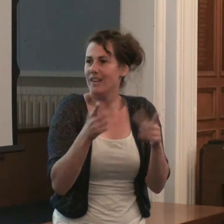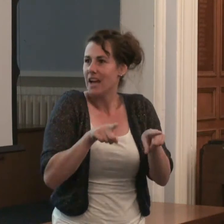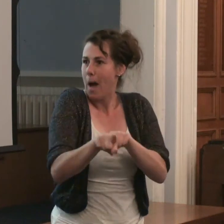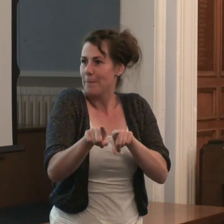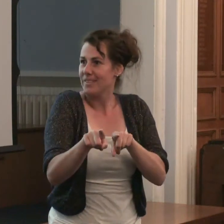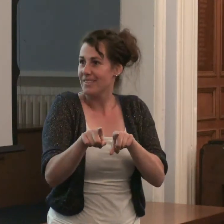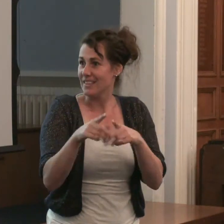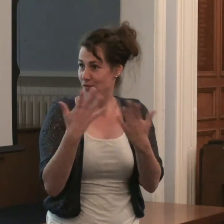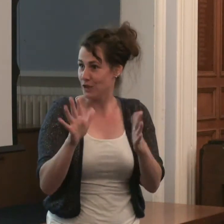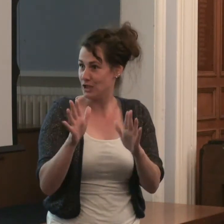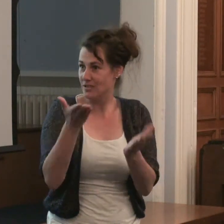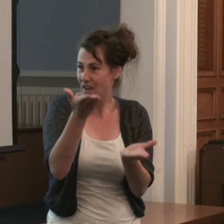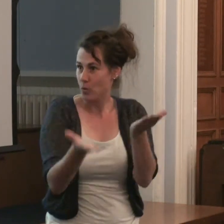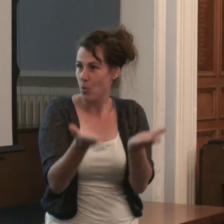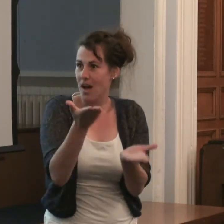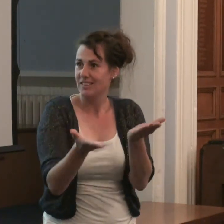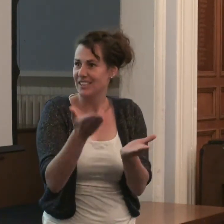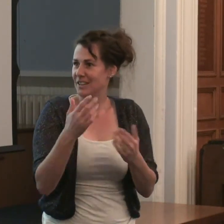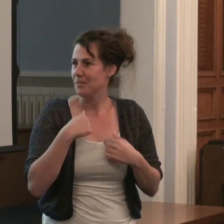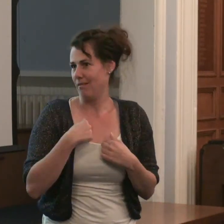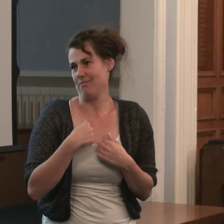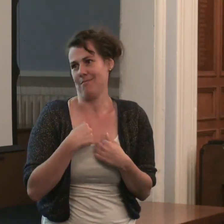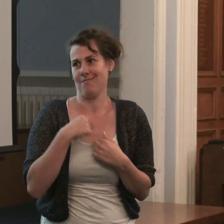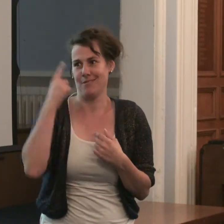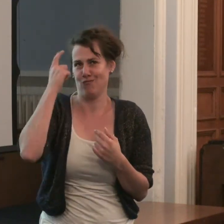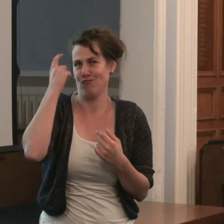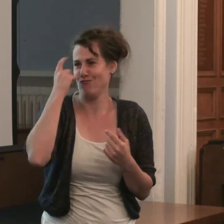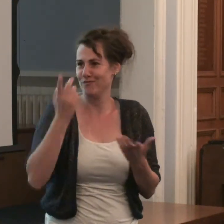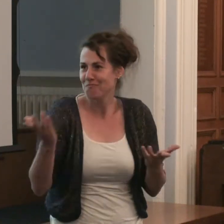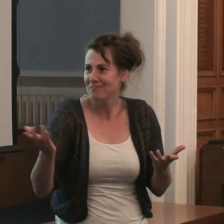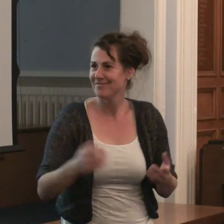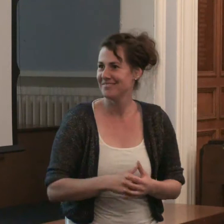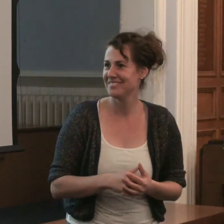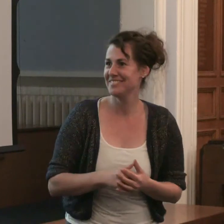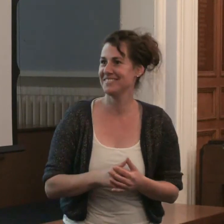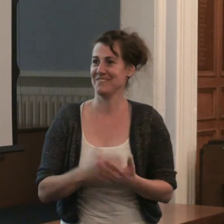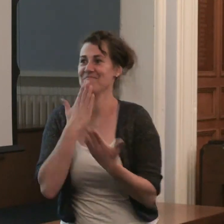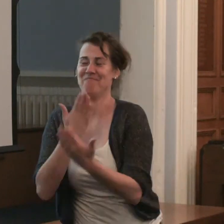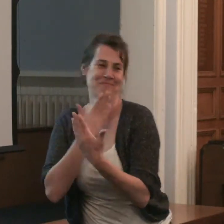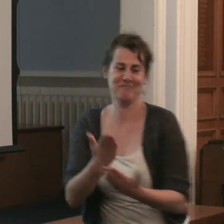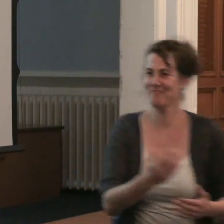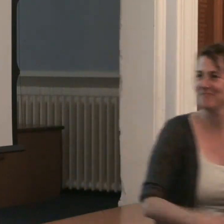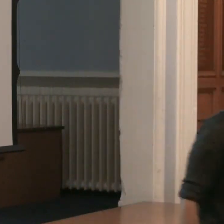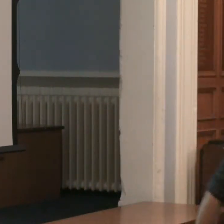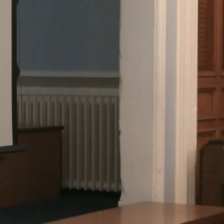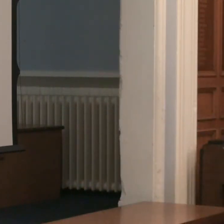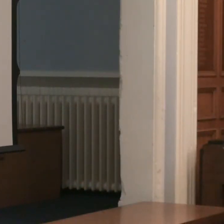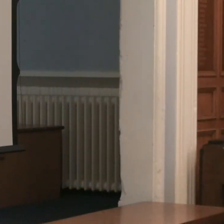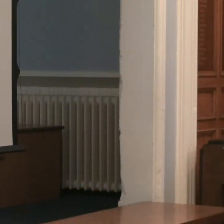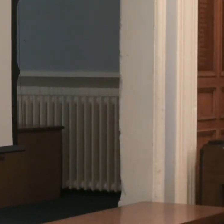your interviewer asked what happened. So once they had made a decision to shift to a more negative attitude, if they were asked why they had made